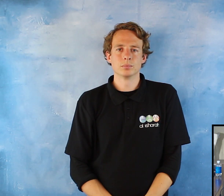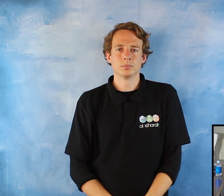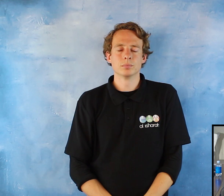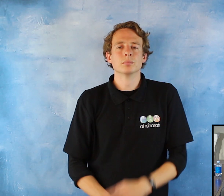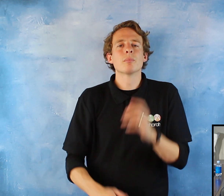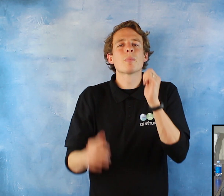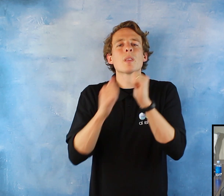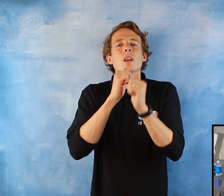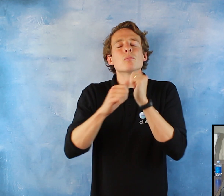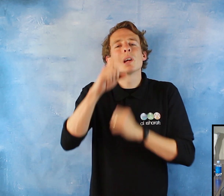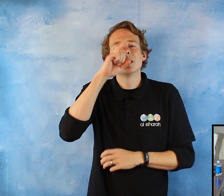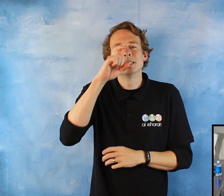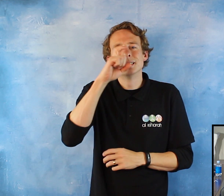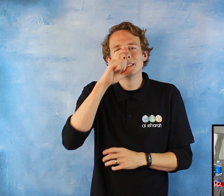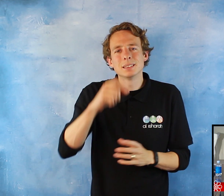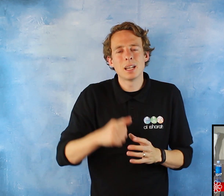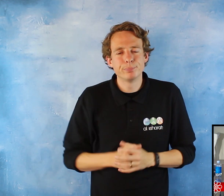My dear brothers and sisters,